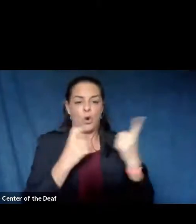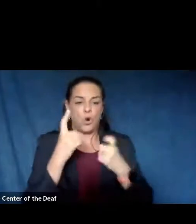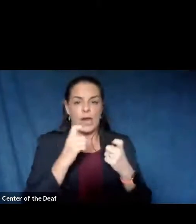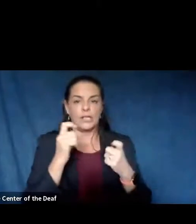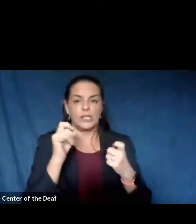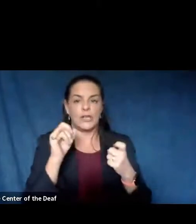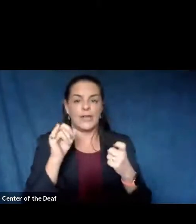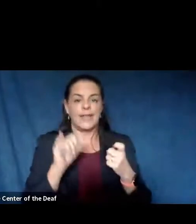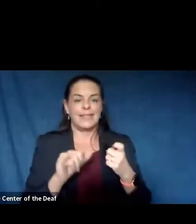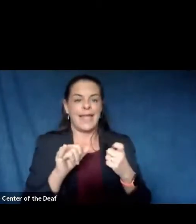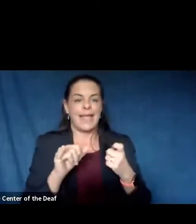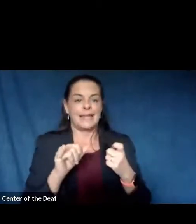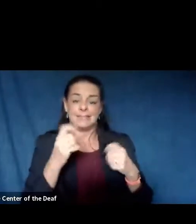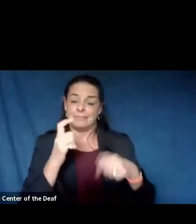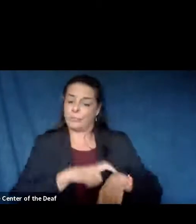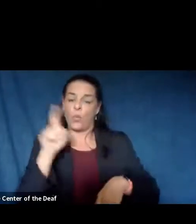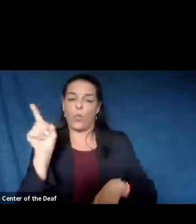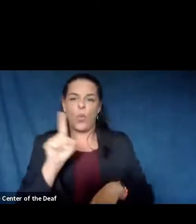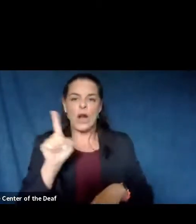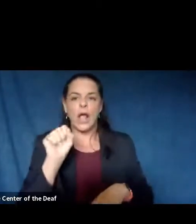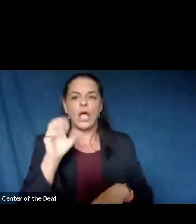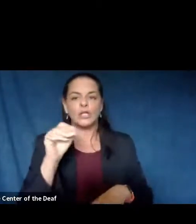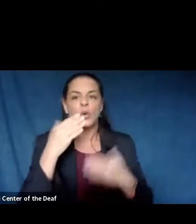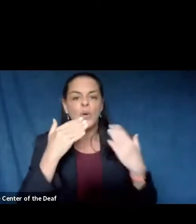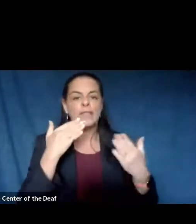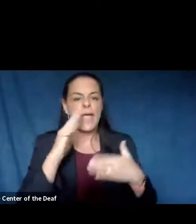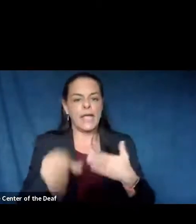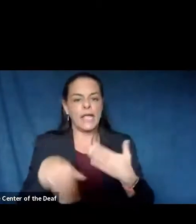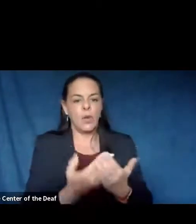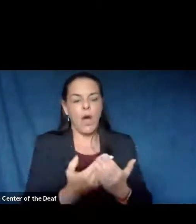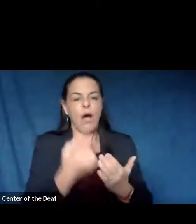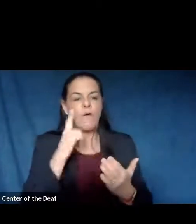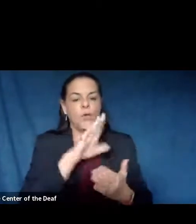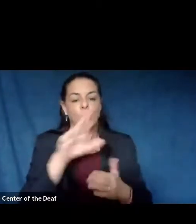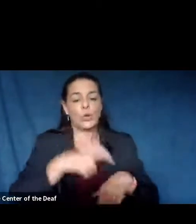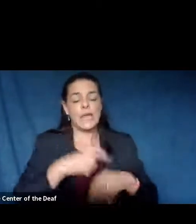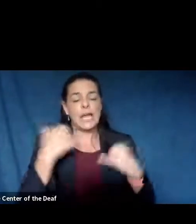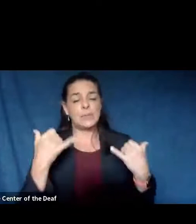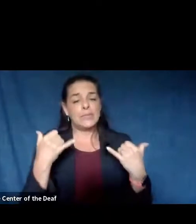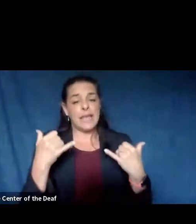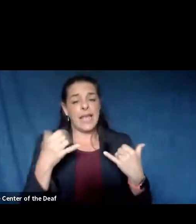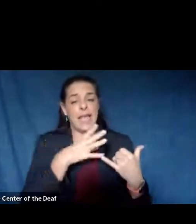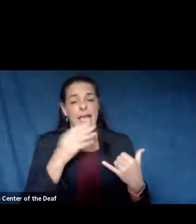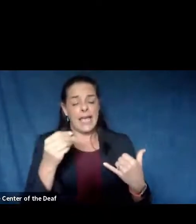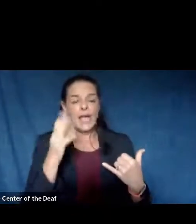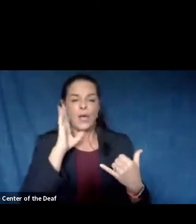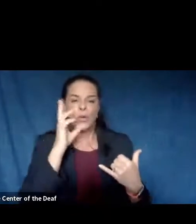questions that have come in, and it's right at 1 o'clock. So thank you all for your time today,